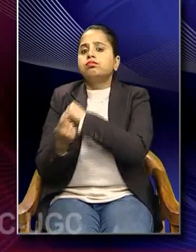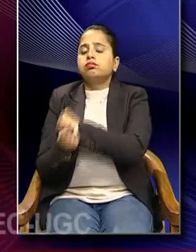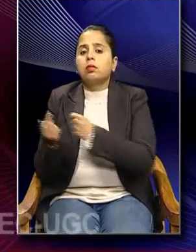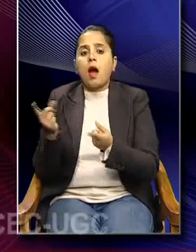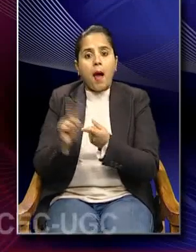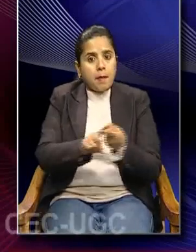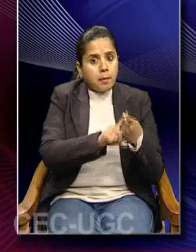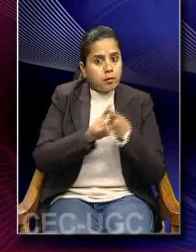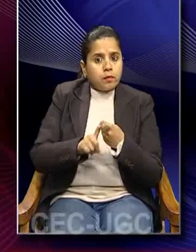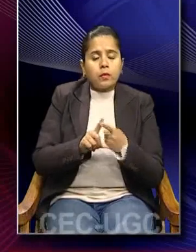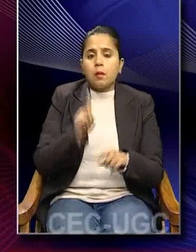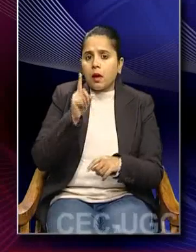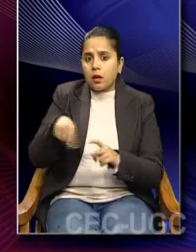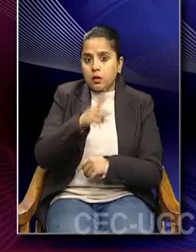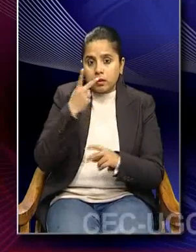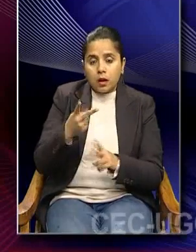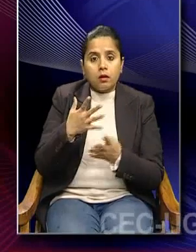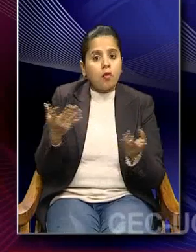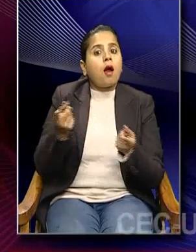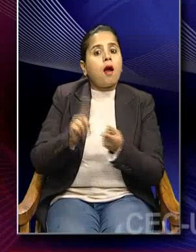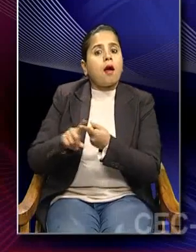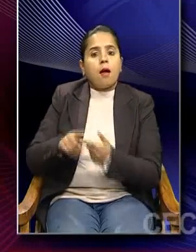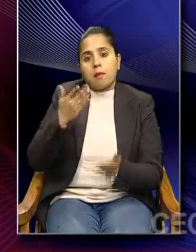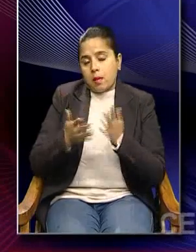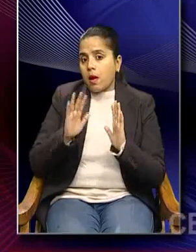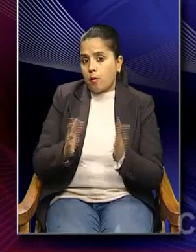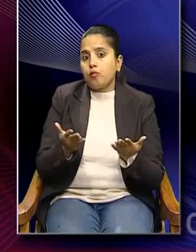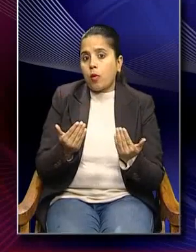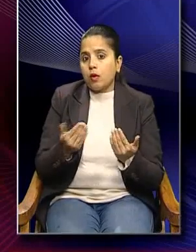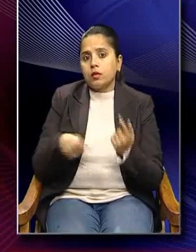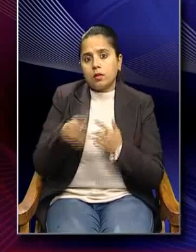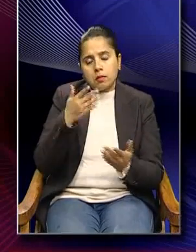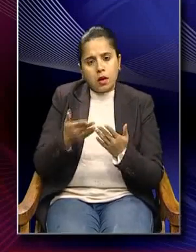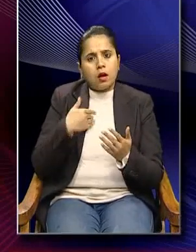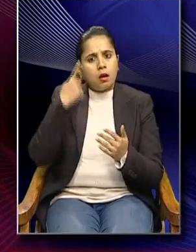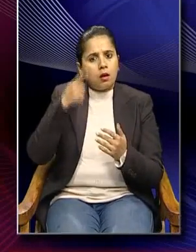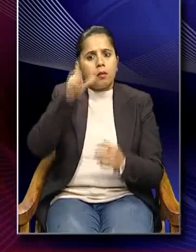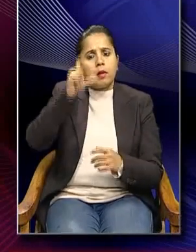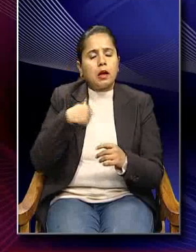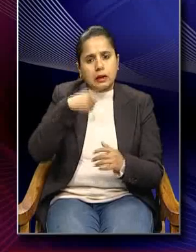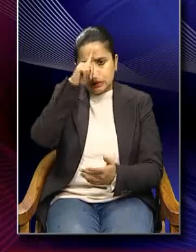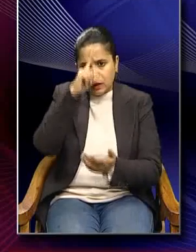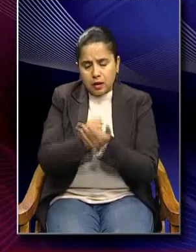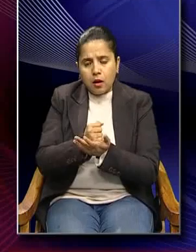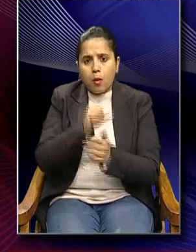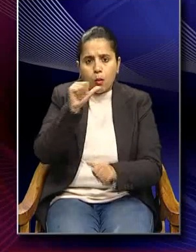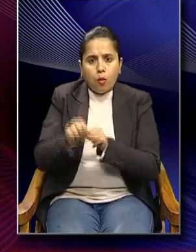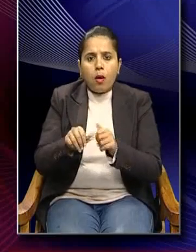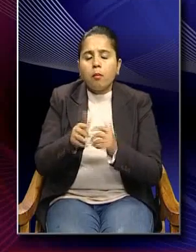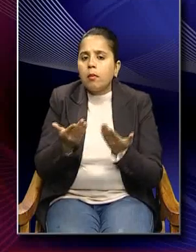this unforeseen circumstances may occur, may paralyze the decision making process